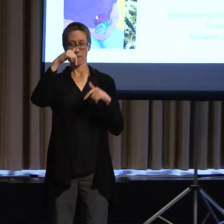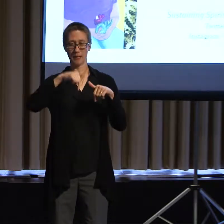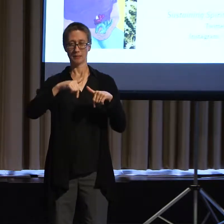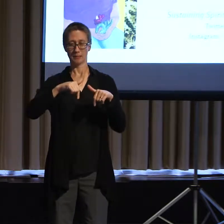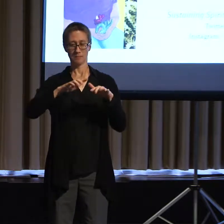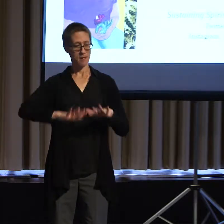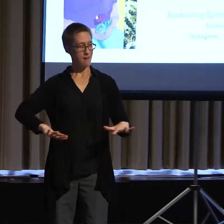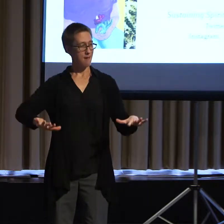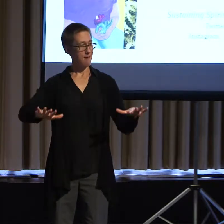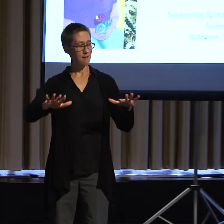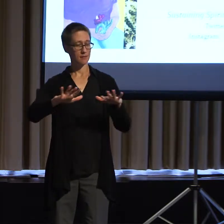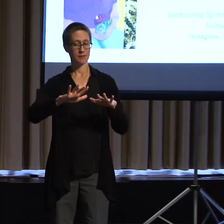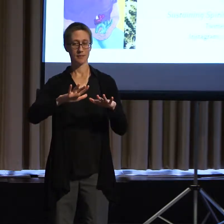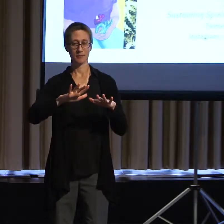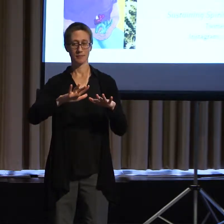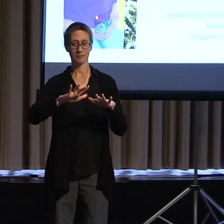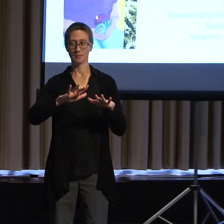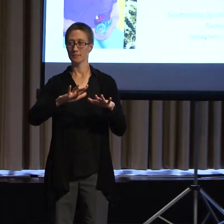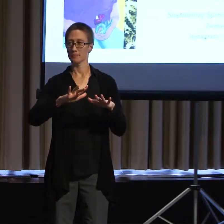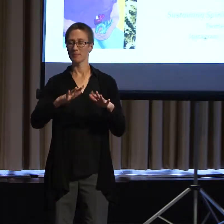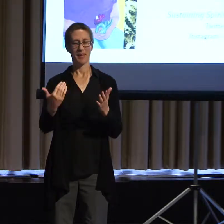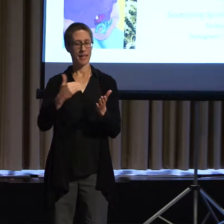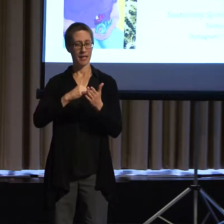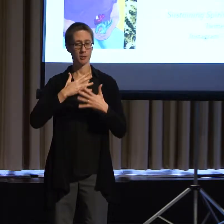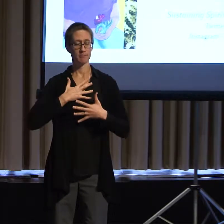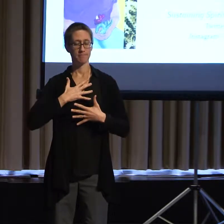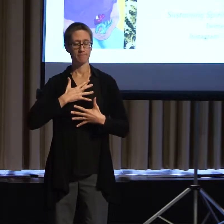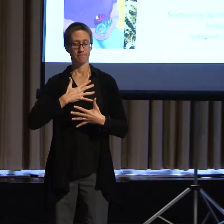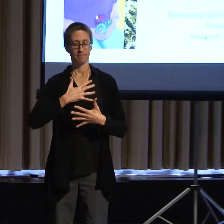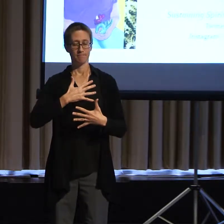Let's take one more deep breath all the way down into our hips.